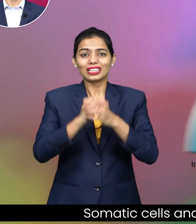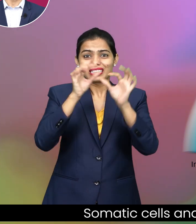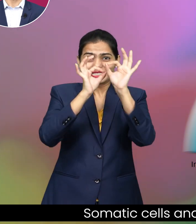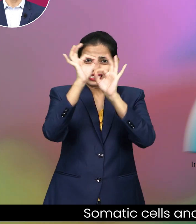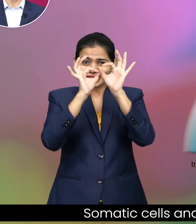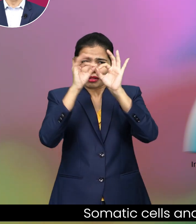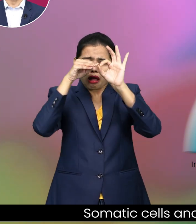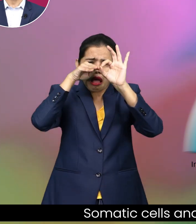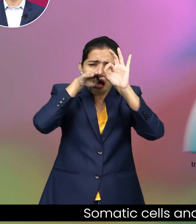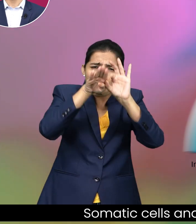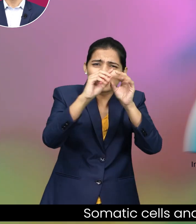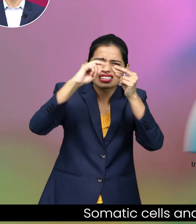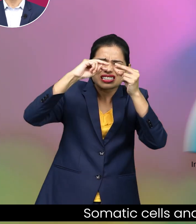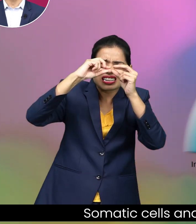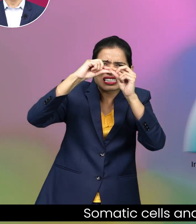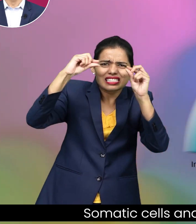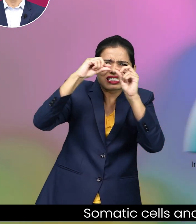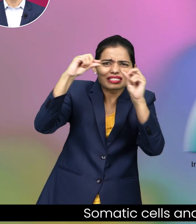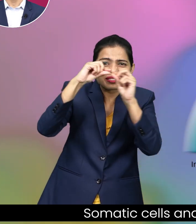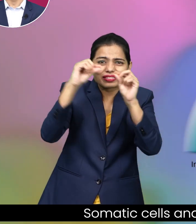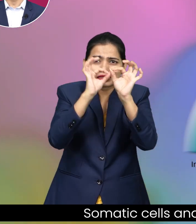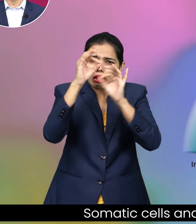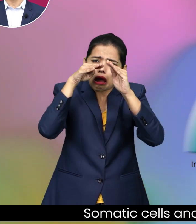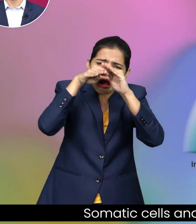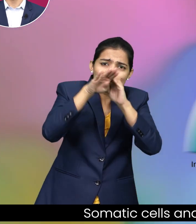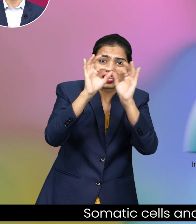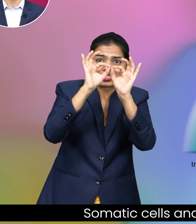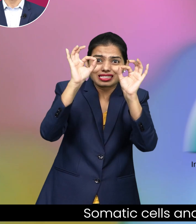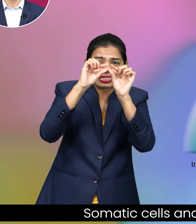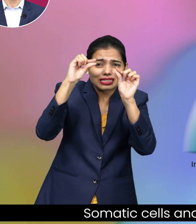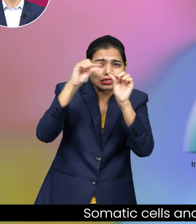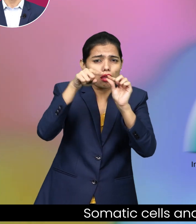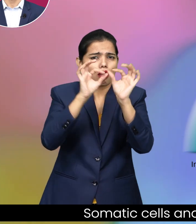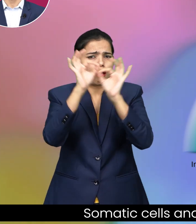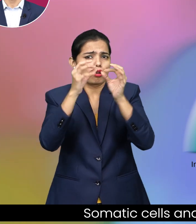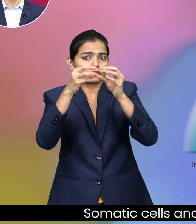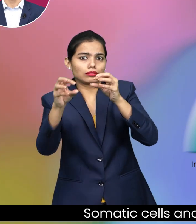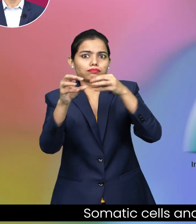Somatic cells and stem cells divide by mitosis.